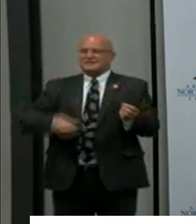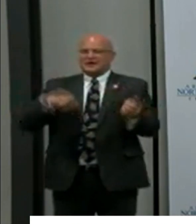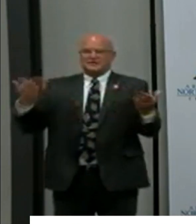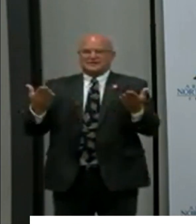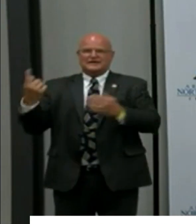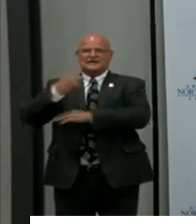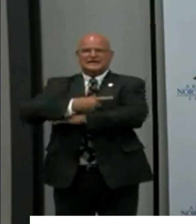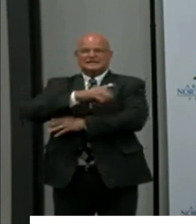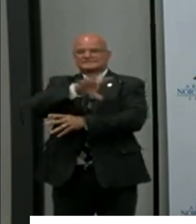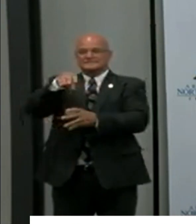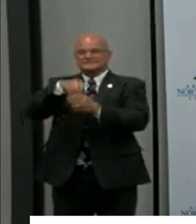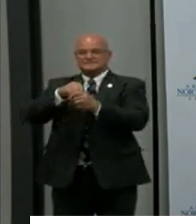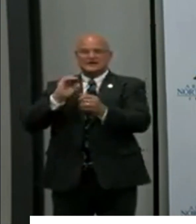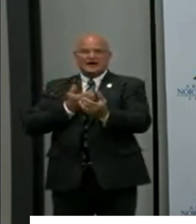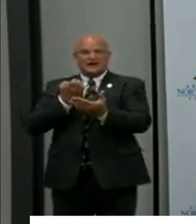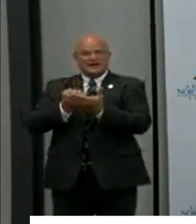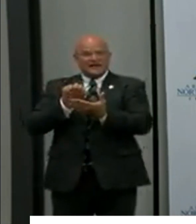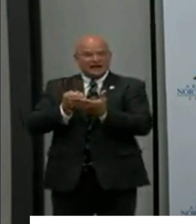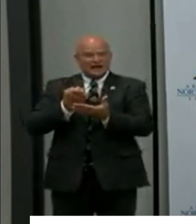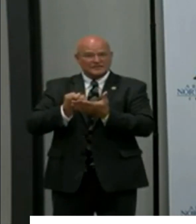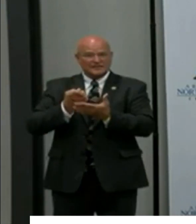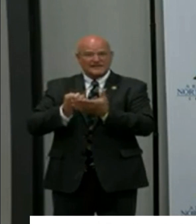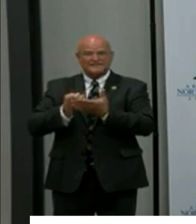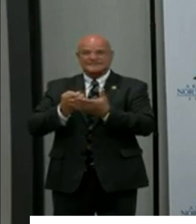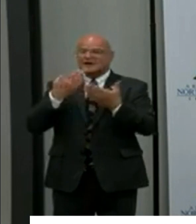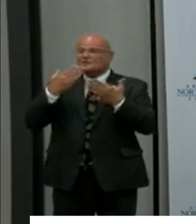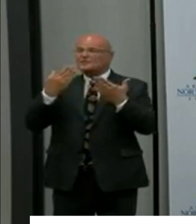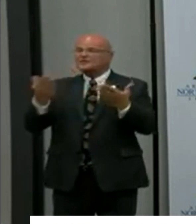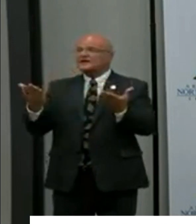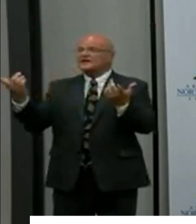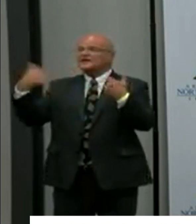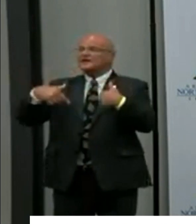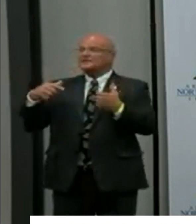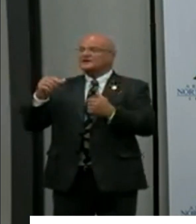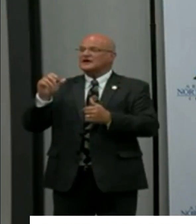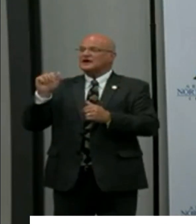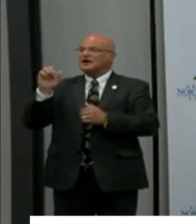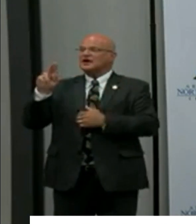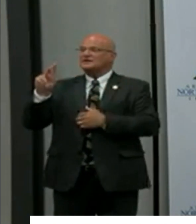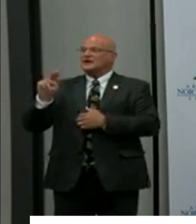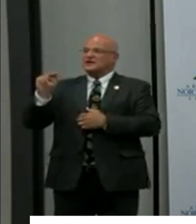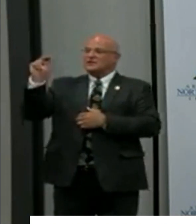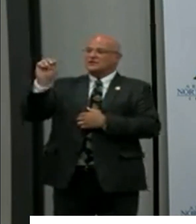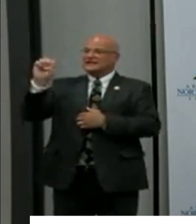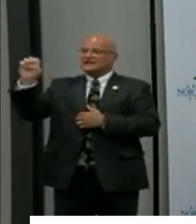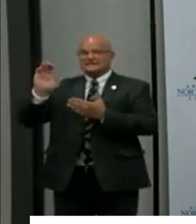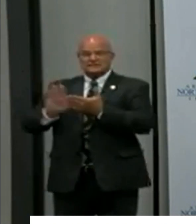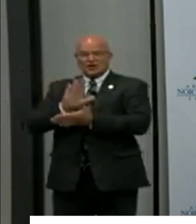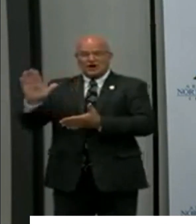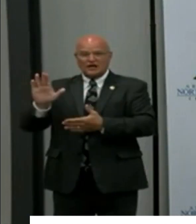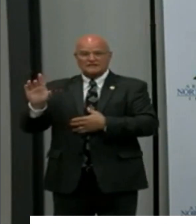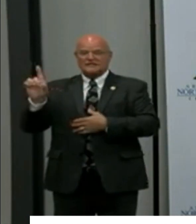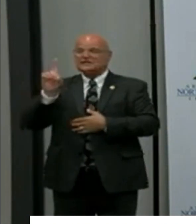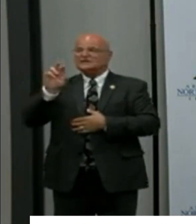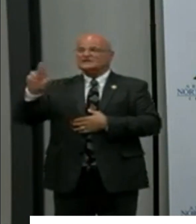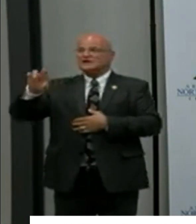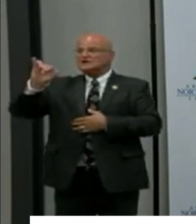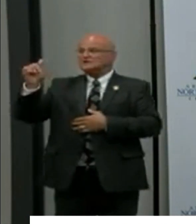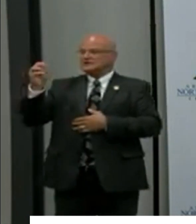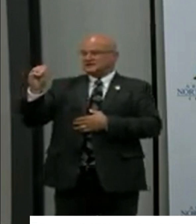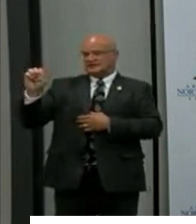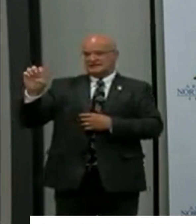here today. I appreciate being on the campus of Arkansas Northeast College, and Dr.